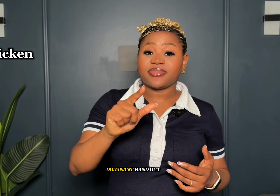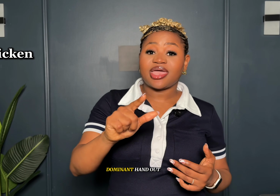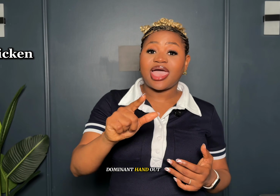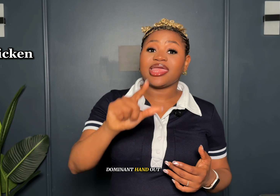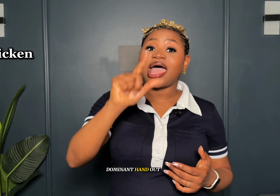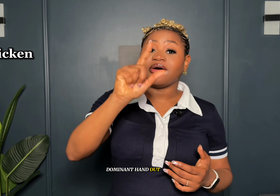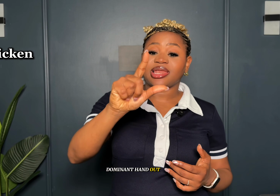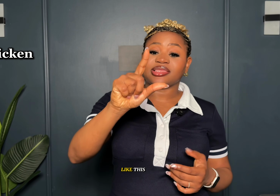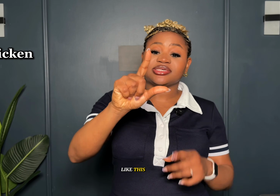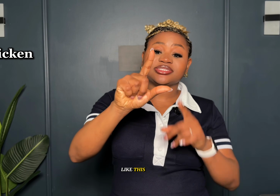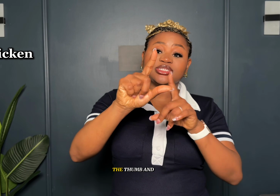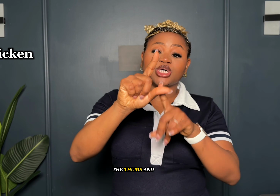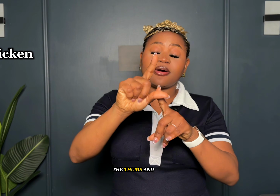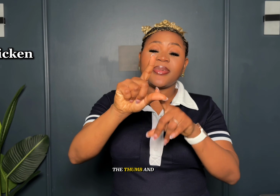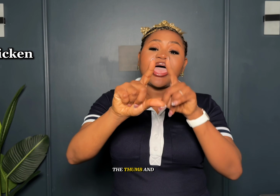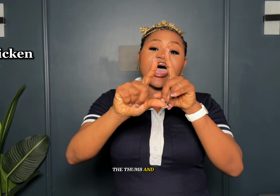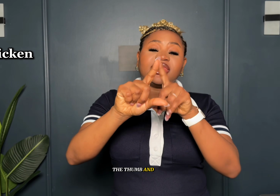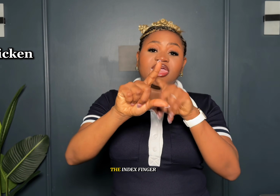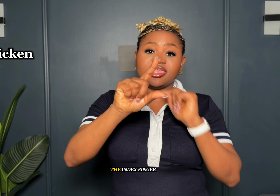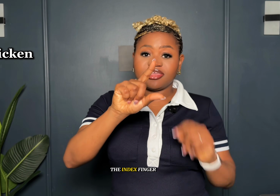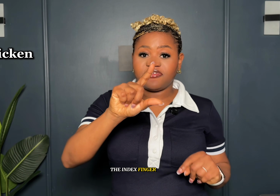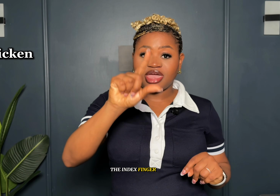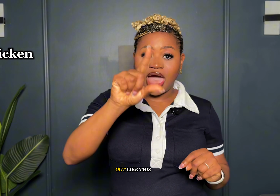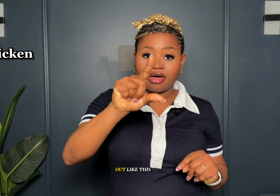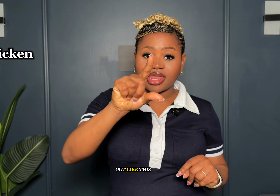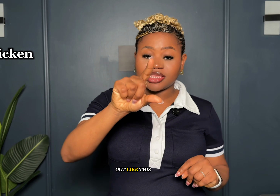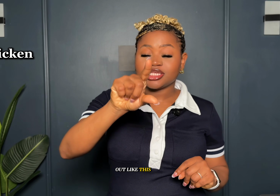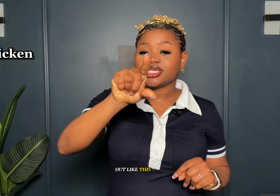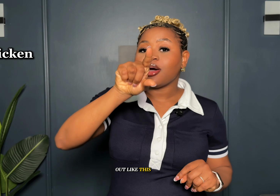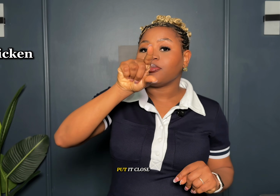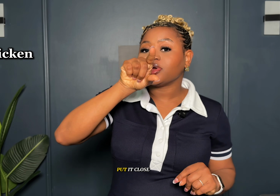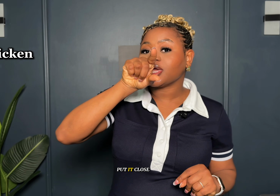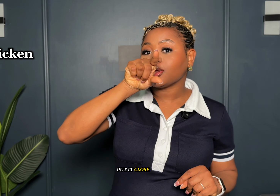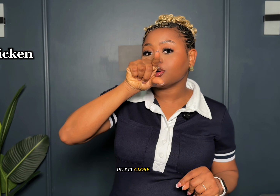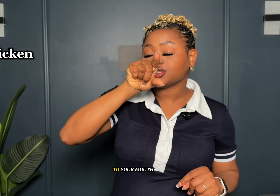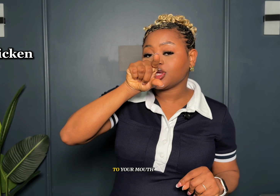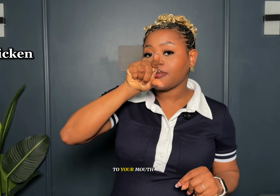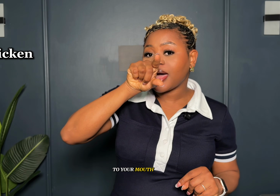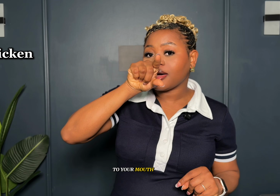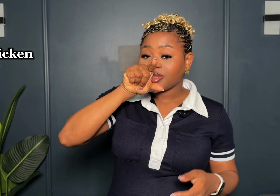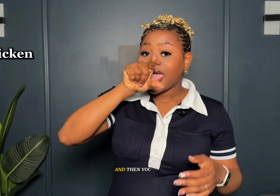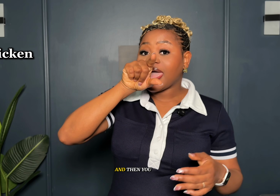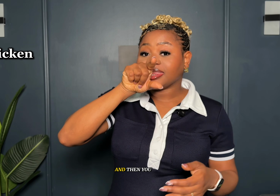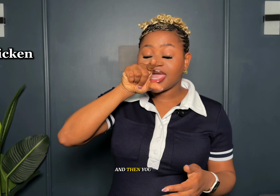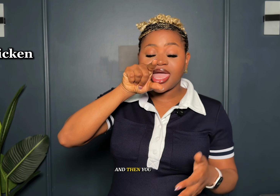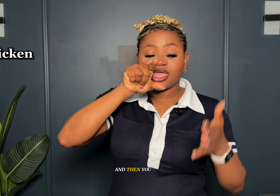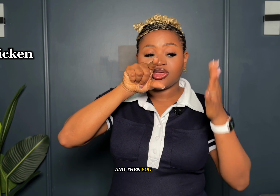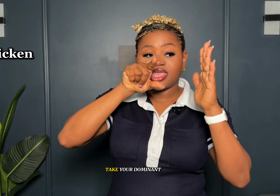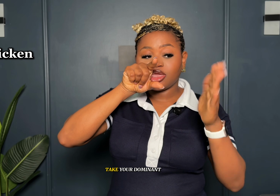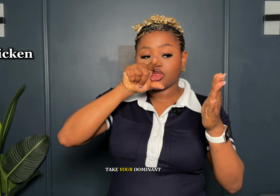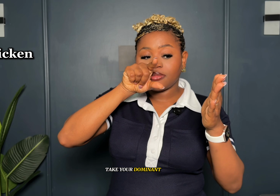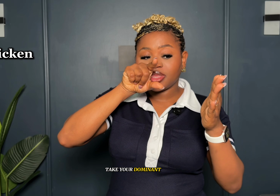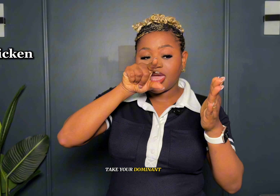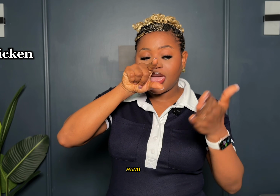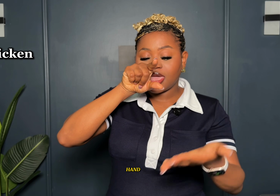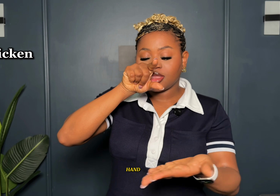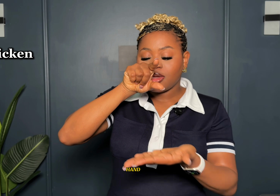dominant hand out like this, the thumb, and the index finger out like this. Put it close to your mouth, and then you take your dominant hand, put